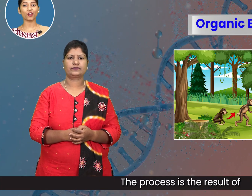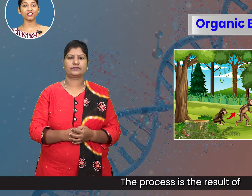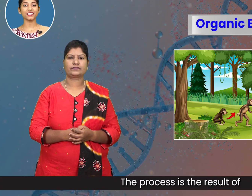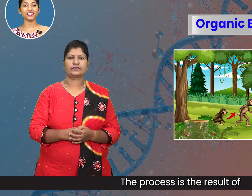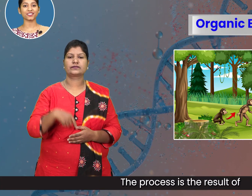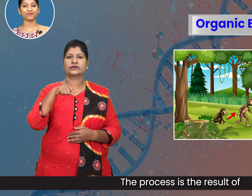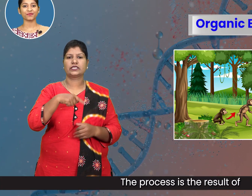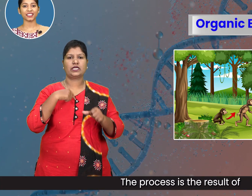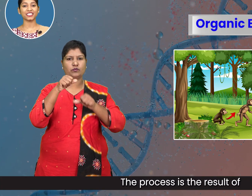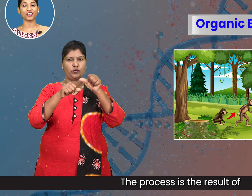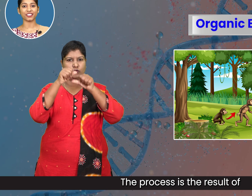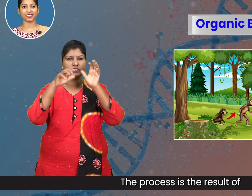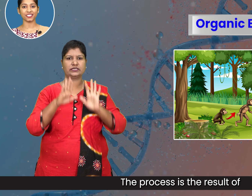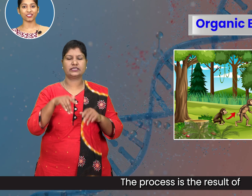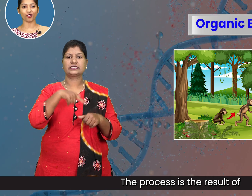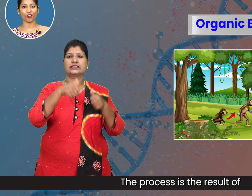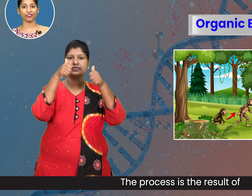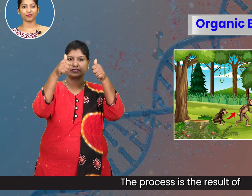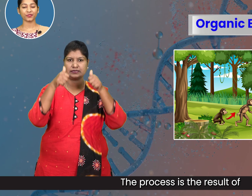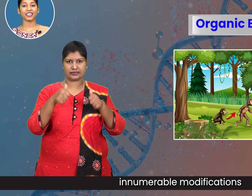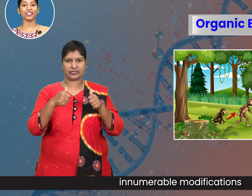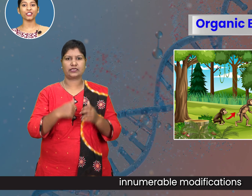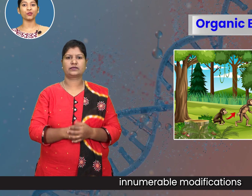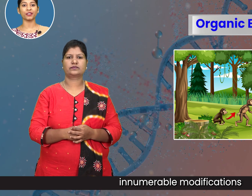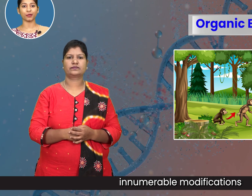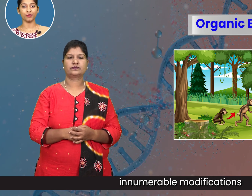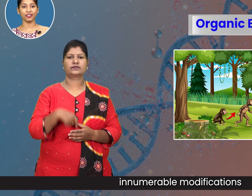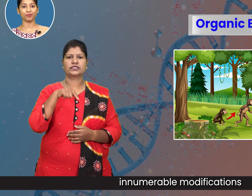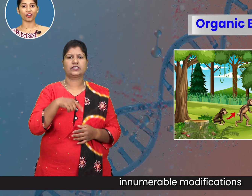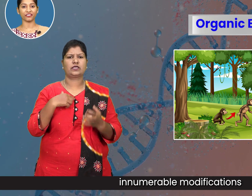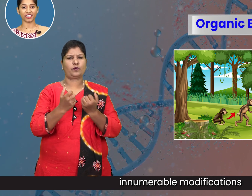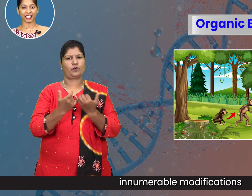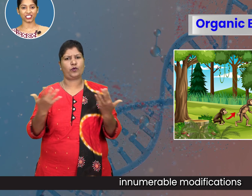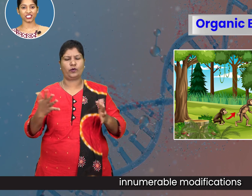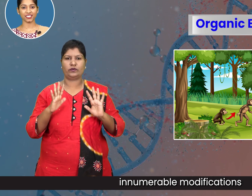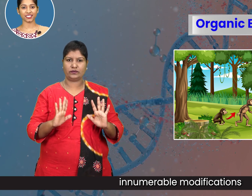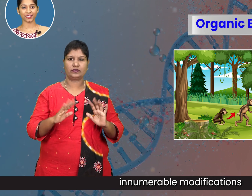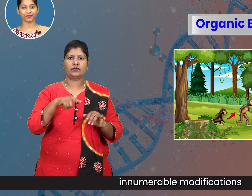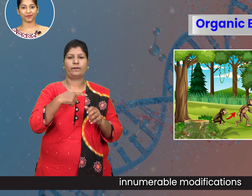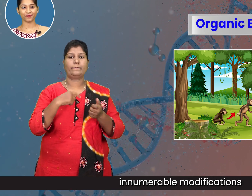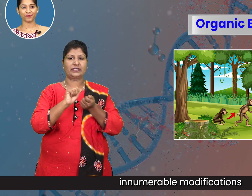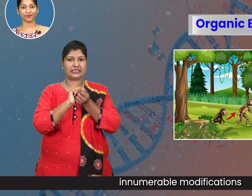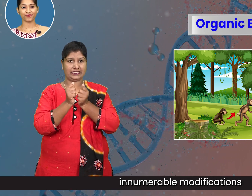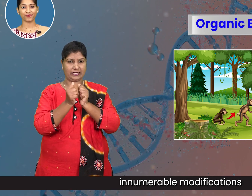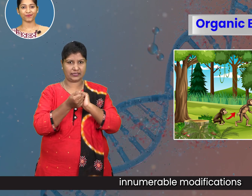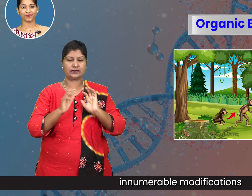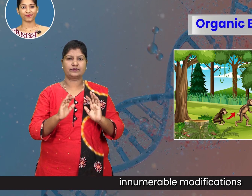The process is the result of innumerable modifications